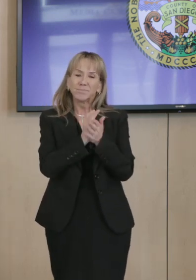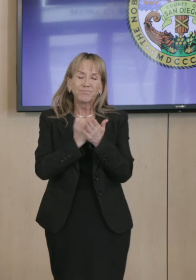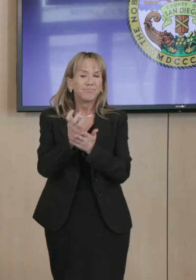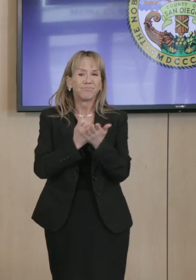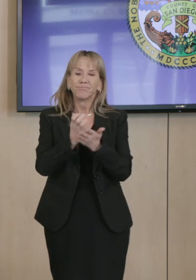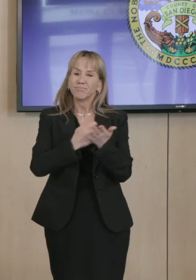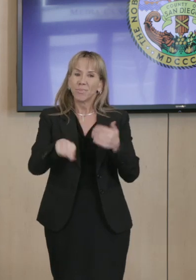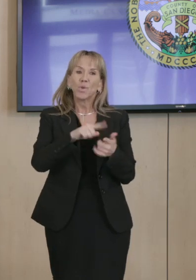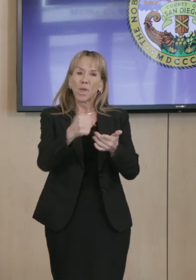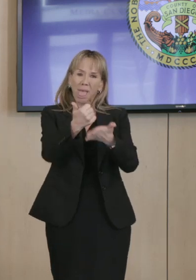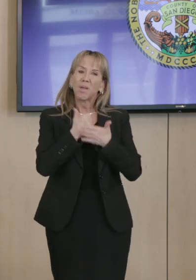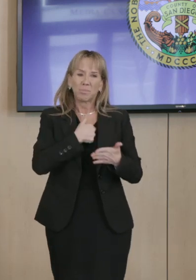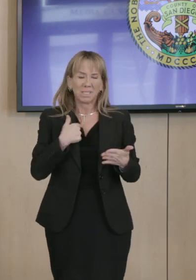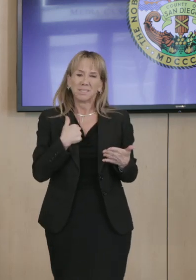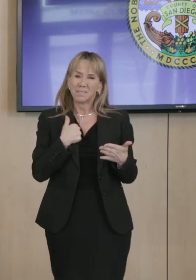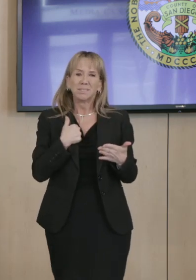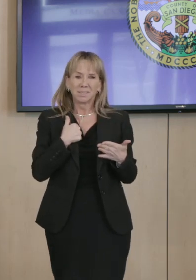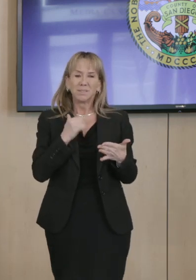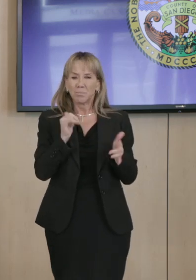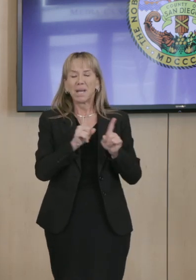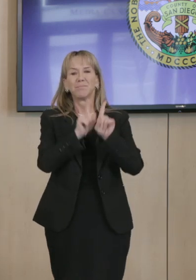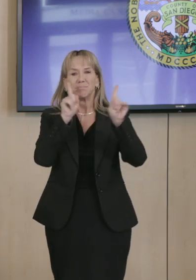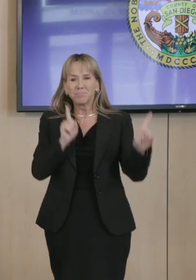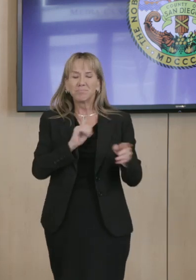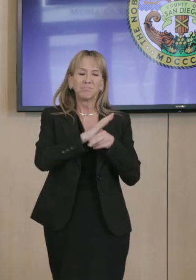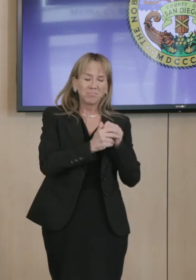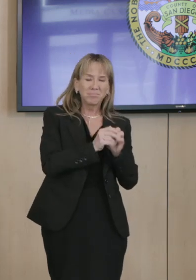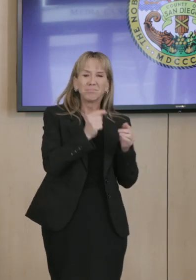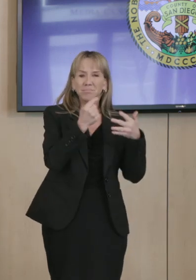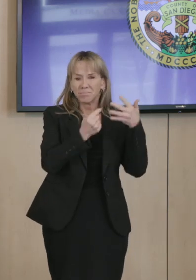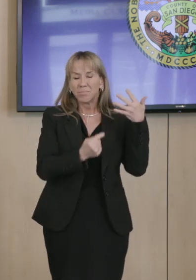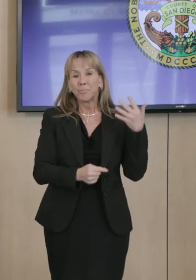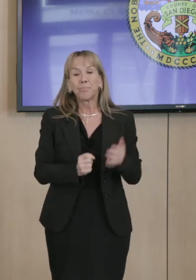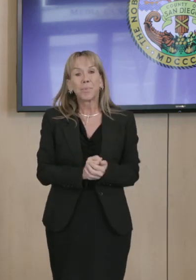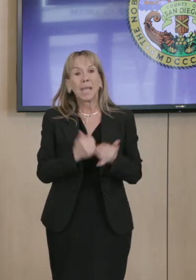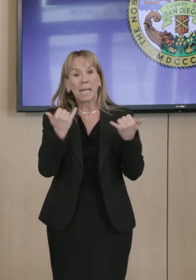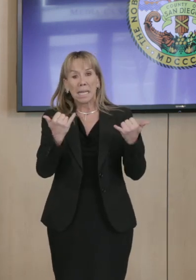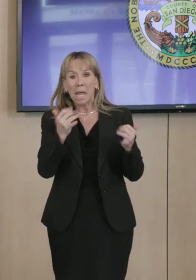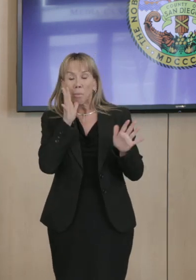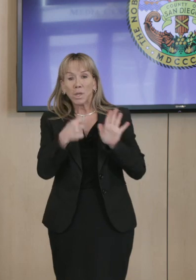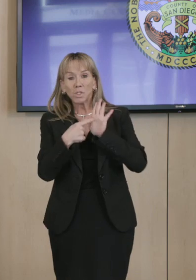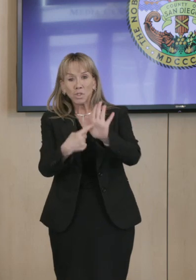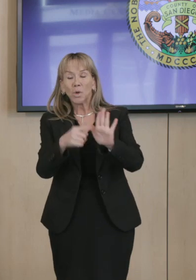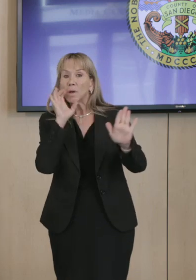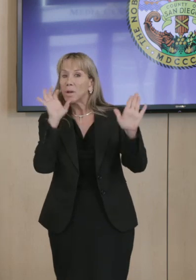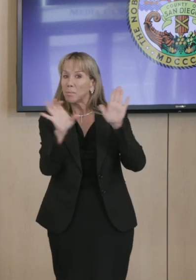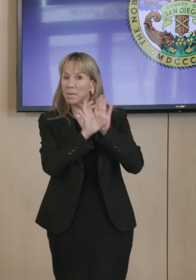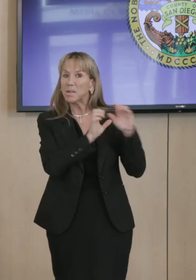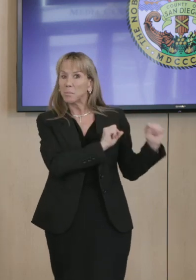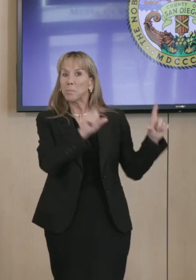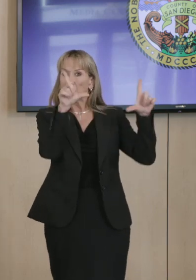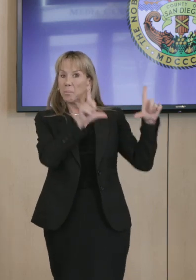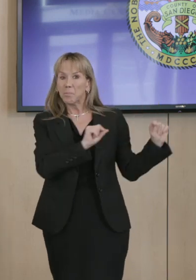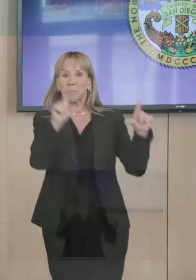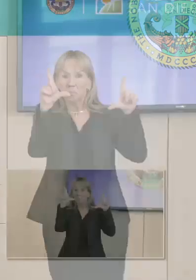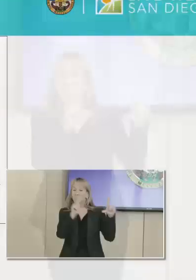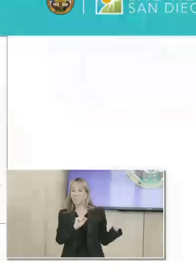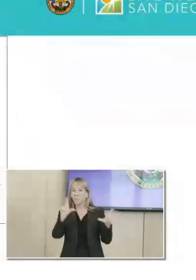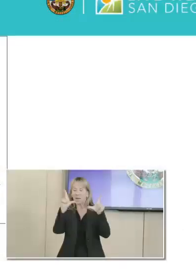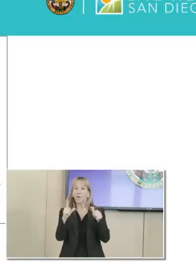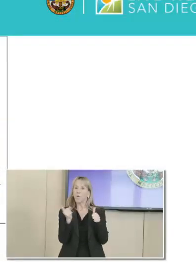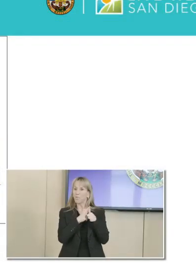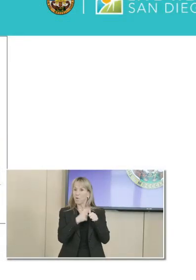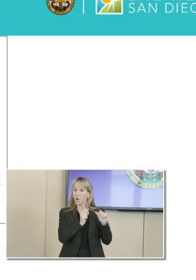in the efforts to do this. We want to graphically share a couple slides. We'll go to the first one here on test